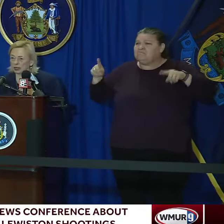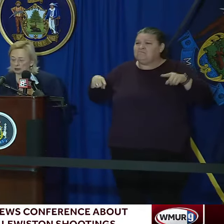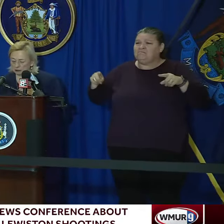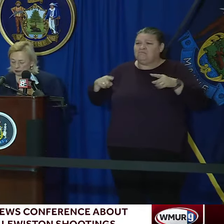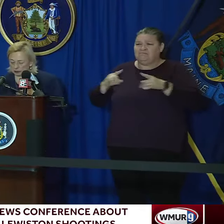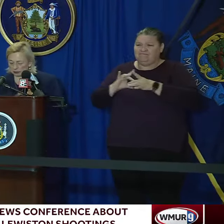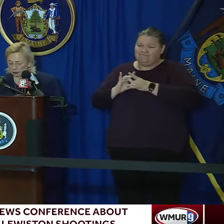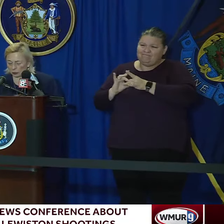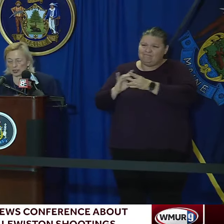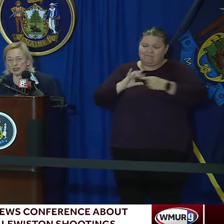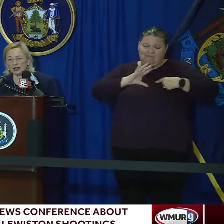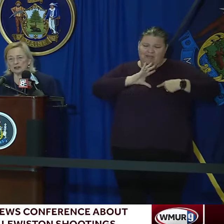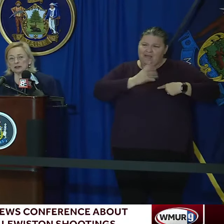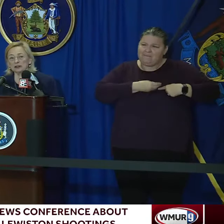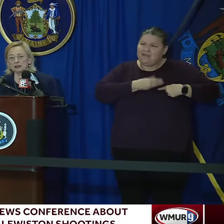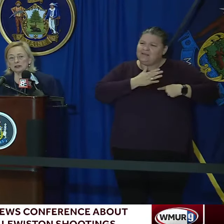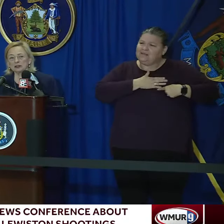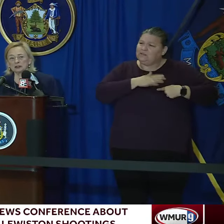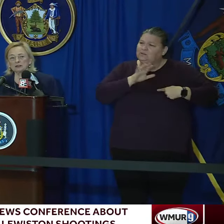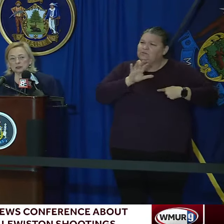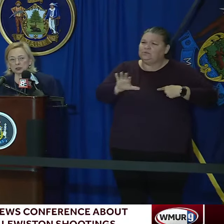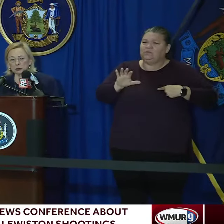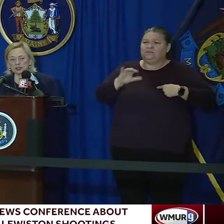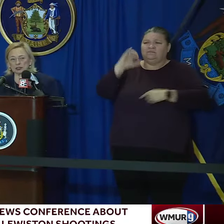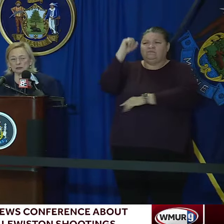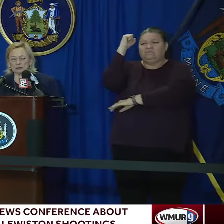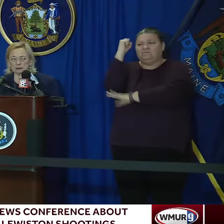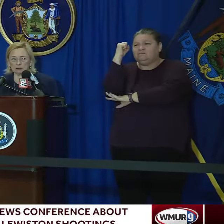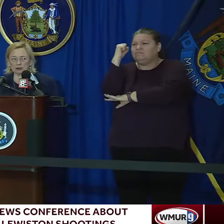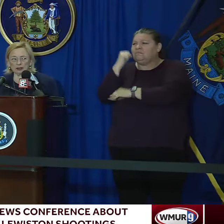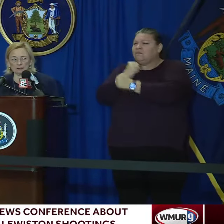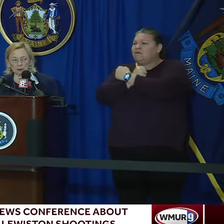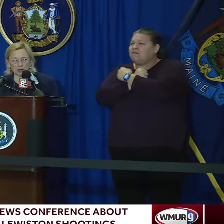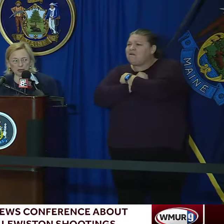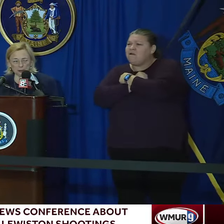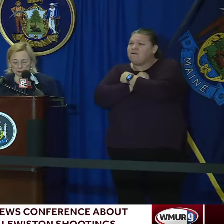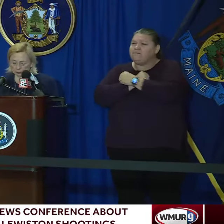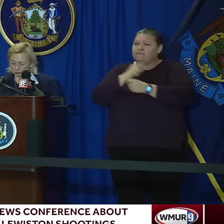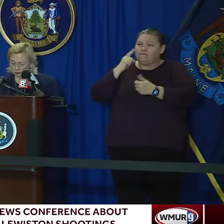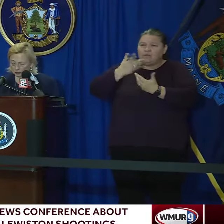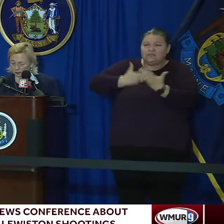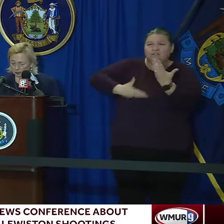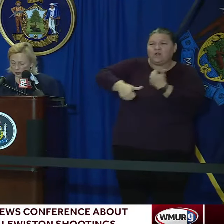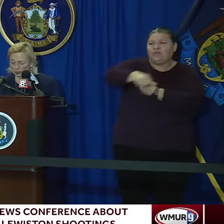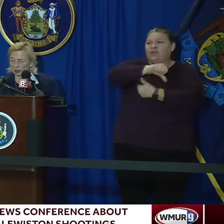unbreakable love for one another, for Lewiston, and for Maine.